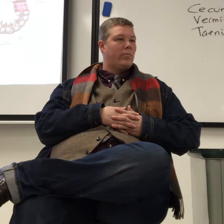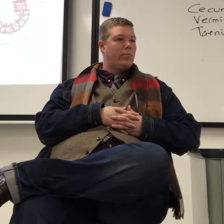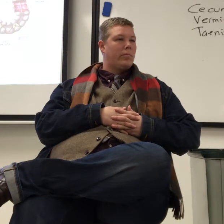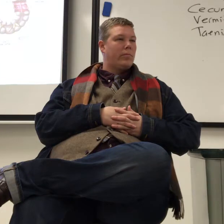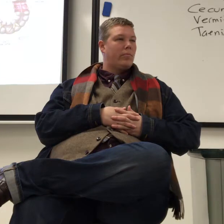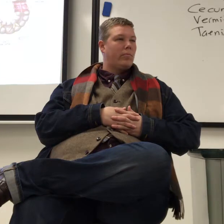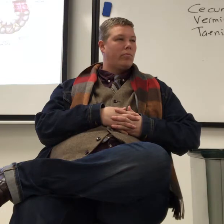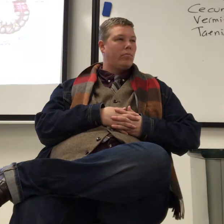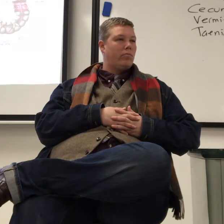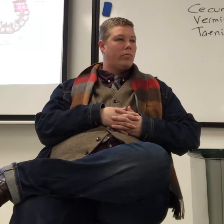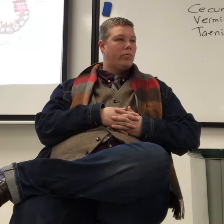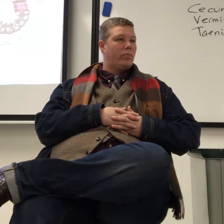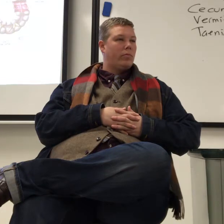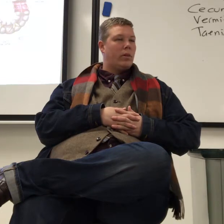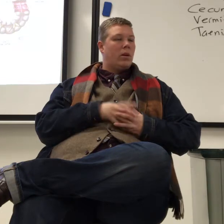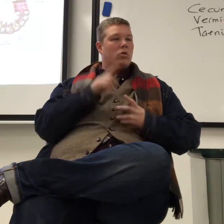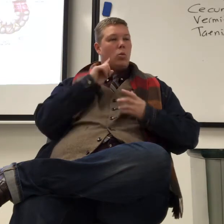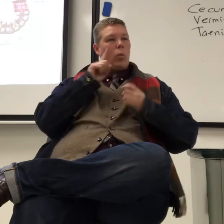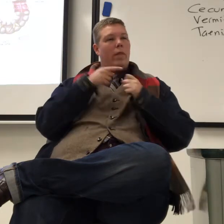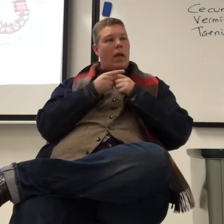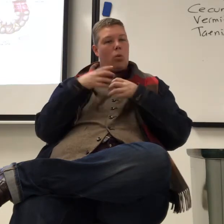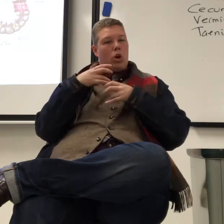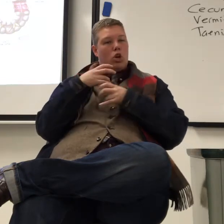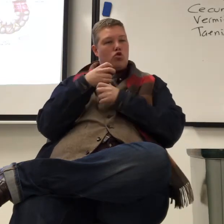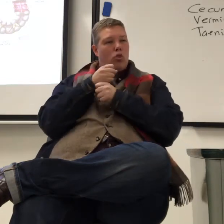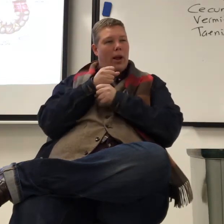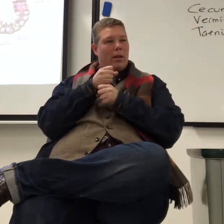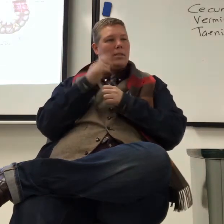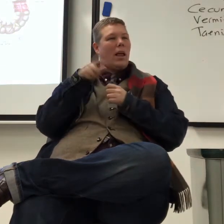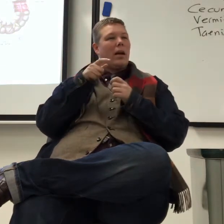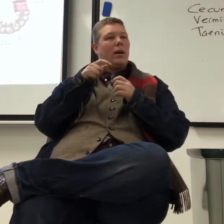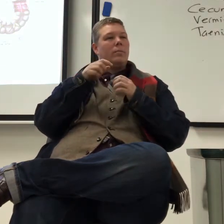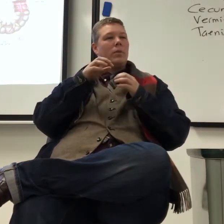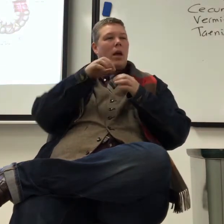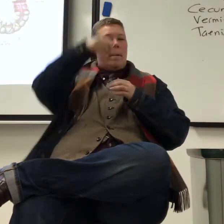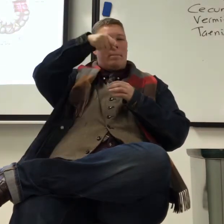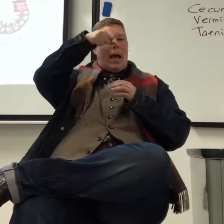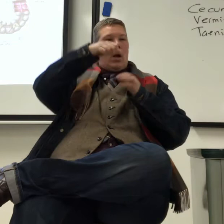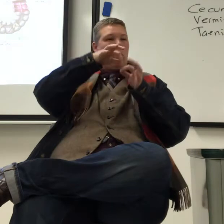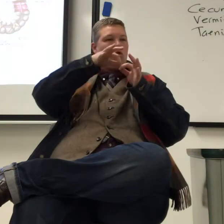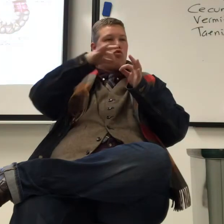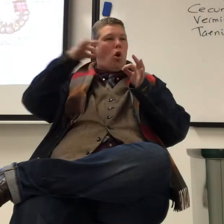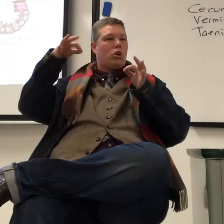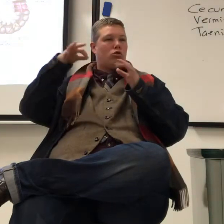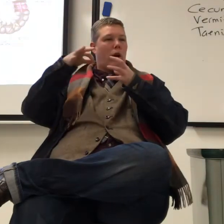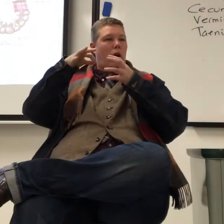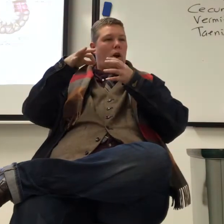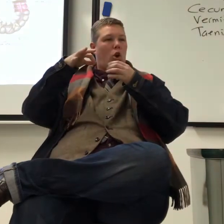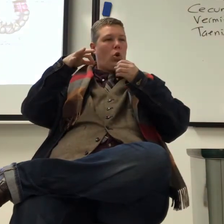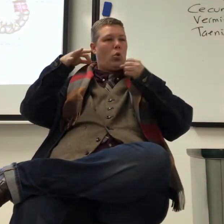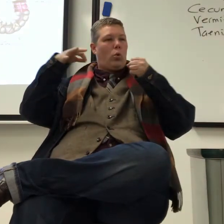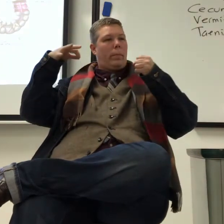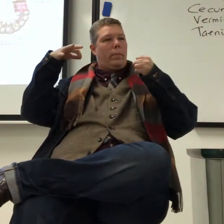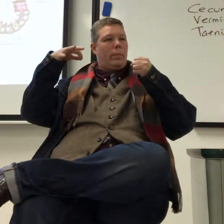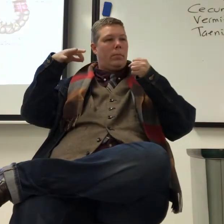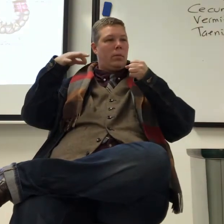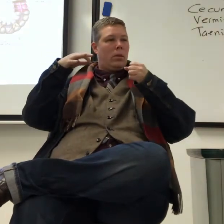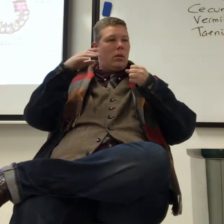So when they can contract longitudinally, it's kind of like a drawstring, you know, bunch it up, and it creates that pocketed